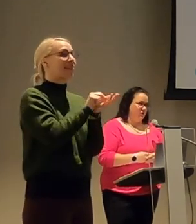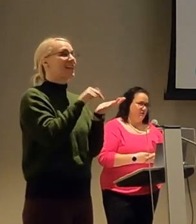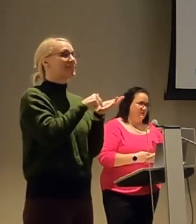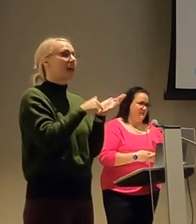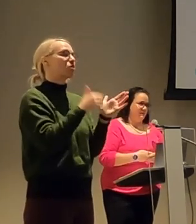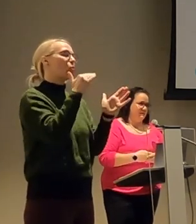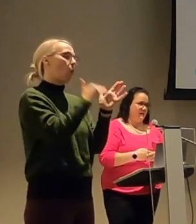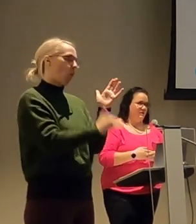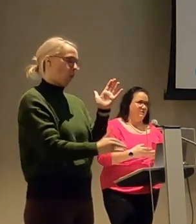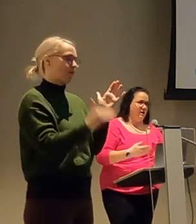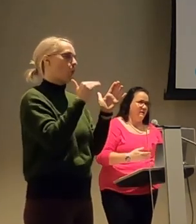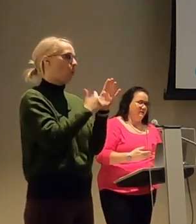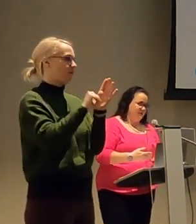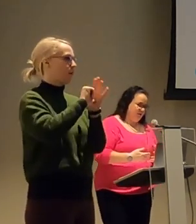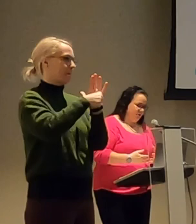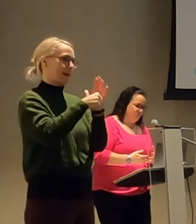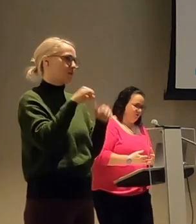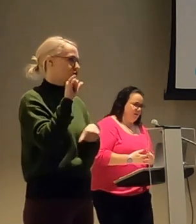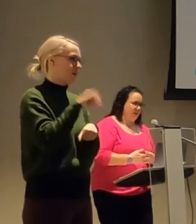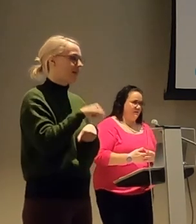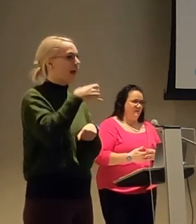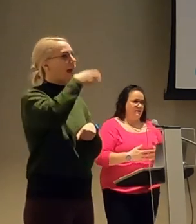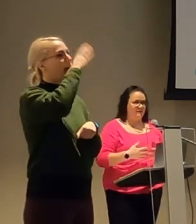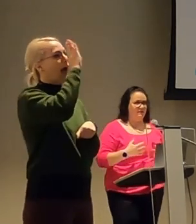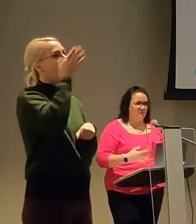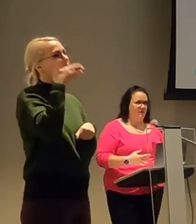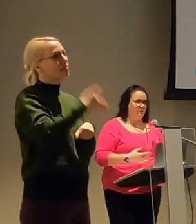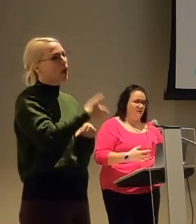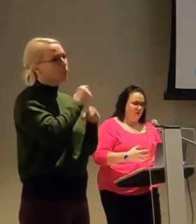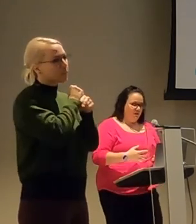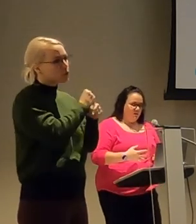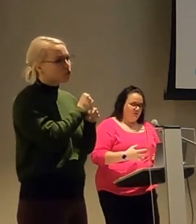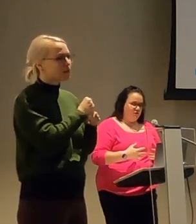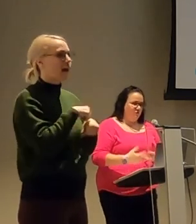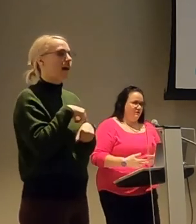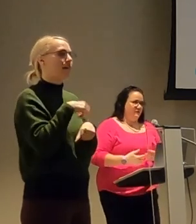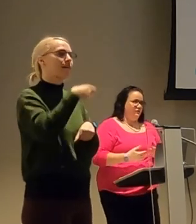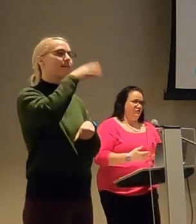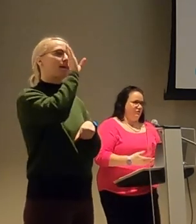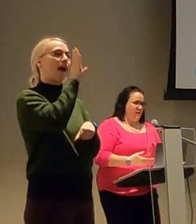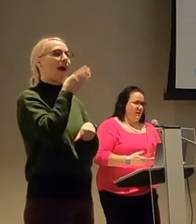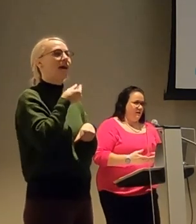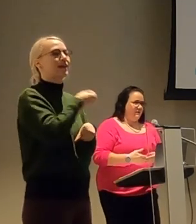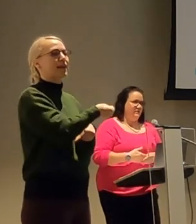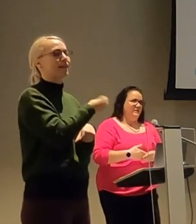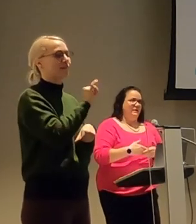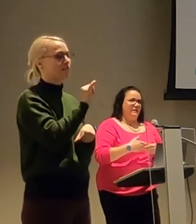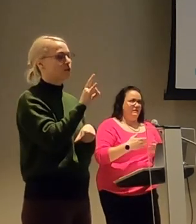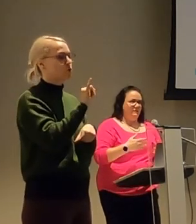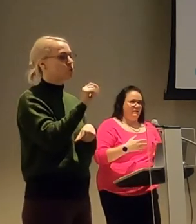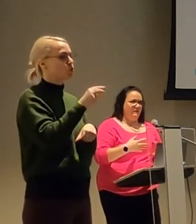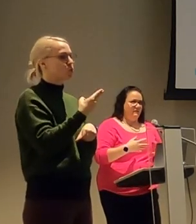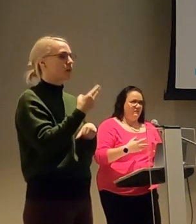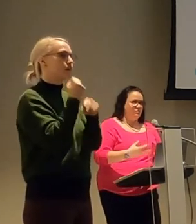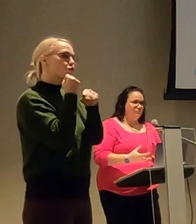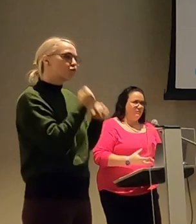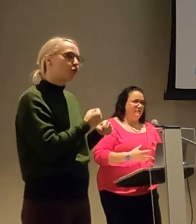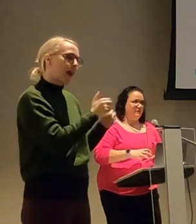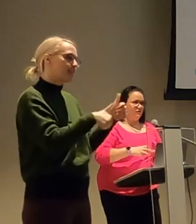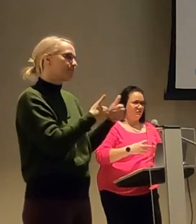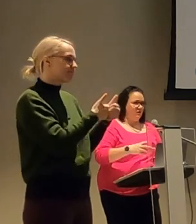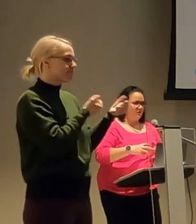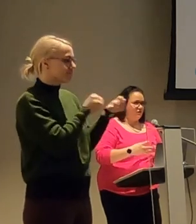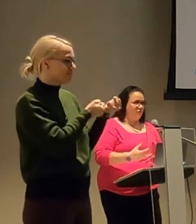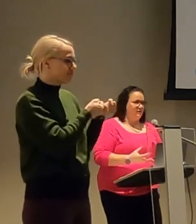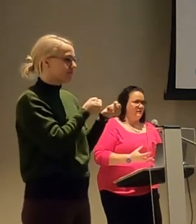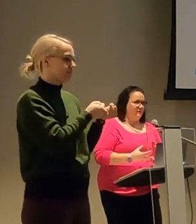it mentions this, how God is there to protect them. He's giving Judith strength. And it's a